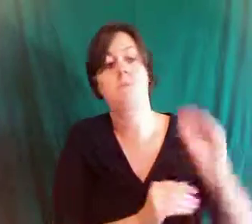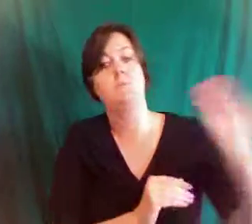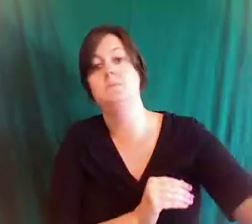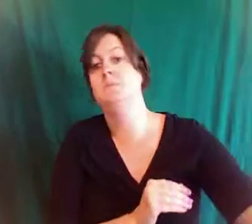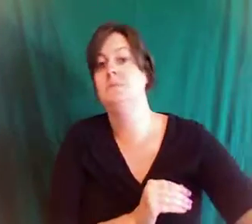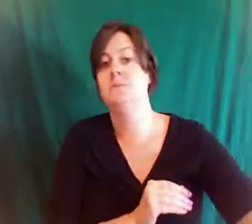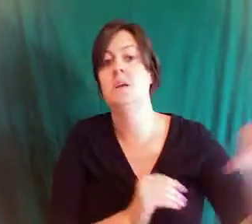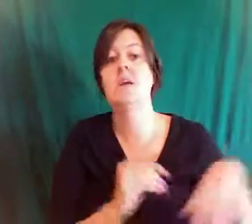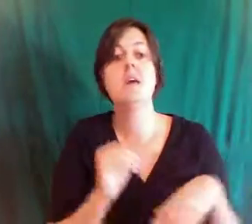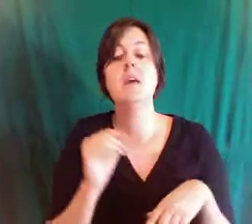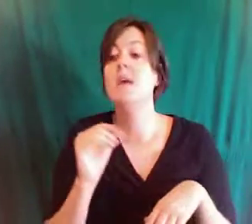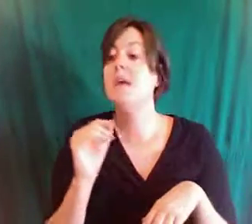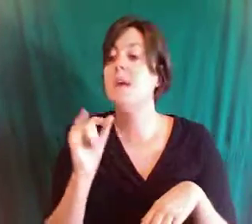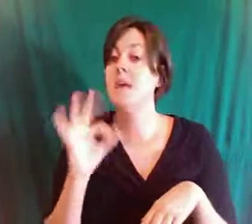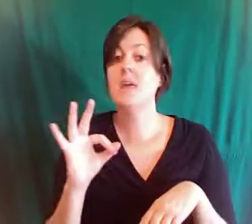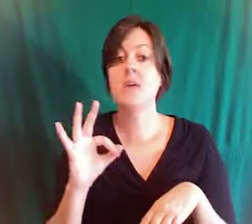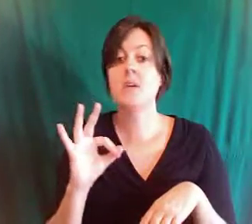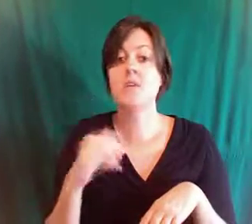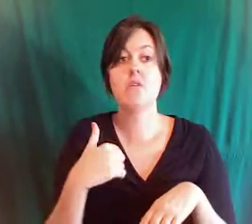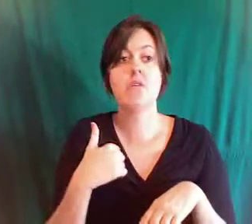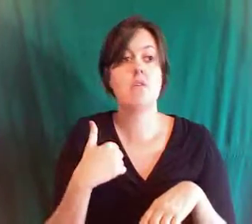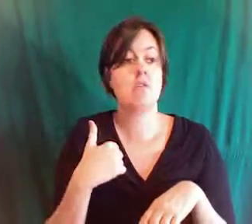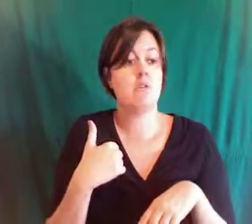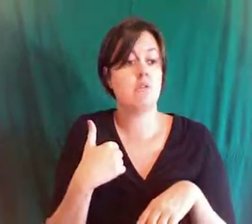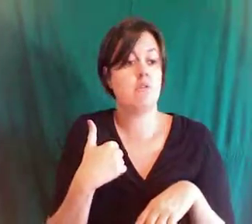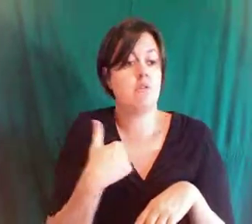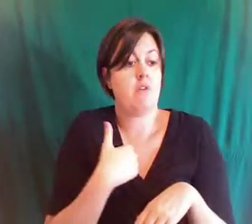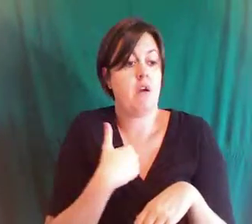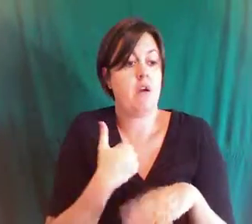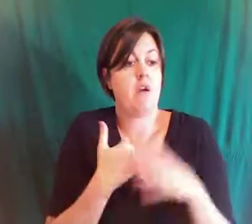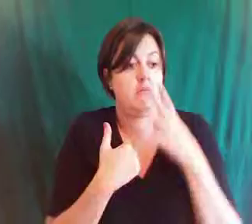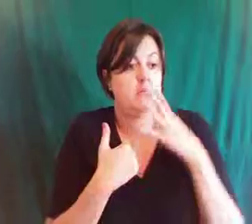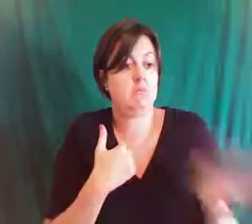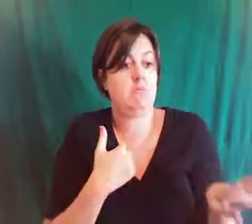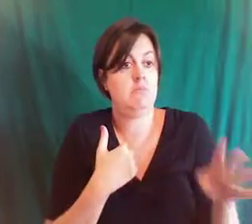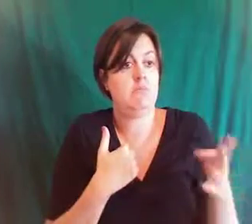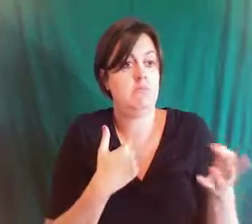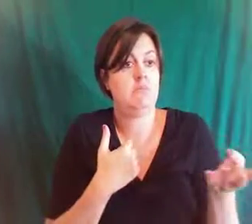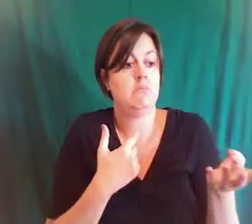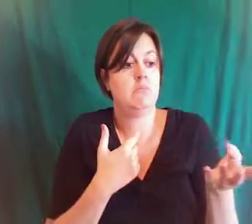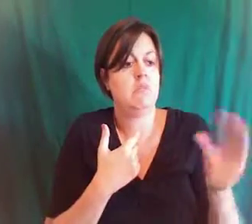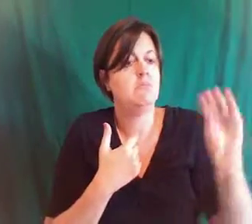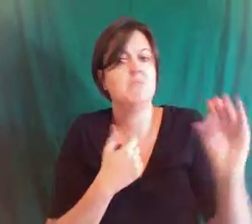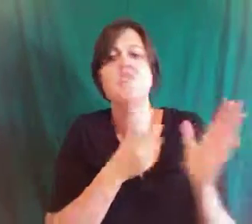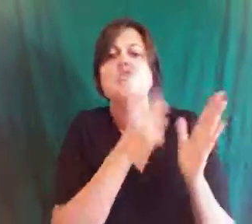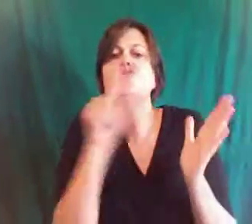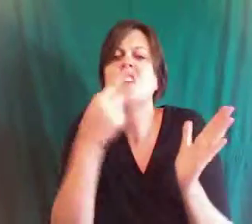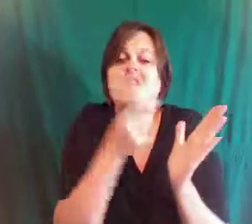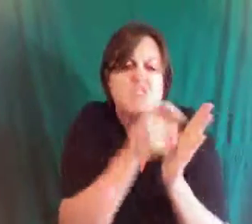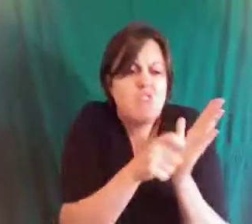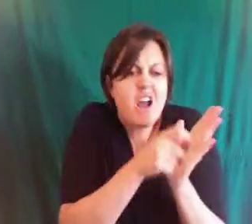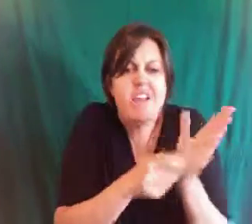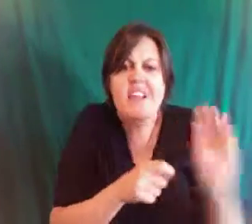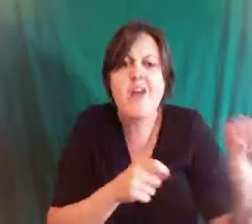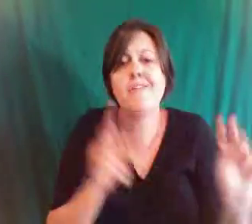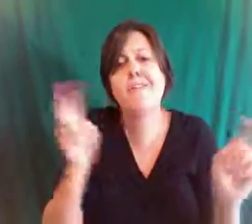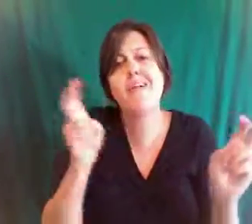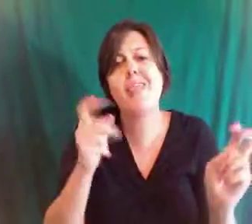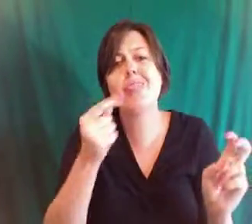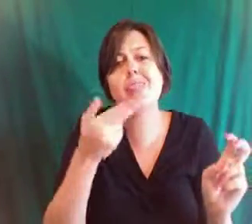nothing else, a number of those things will happen for me, even though I haven't done anything. I don't know what it is, a secret, whatever. But